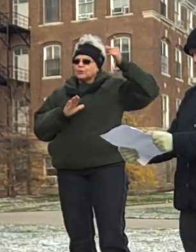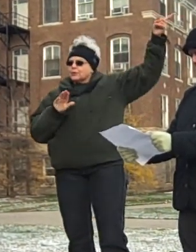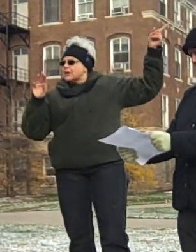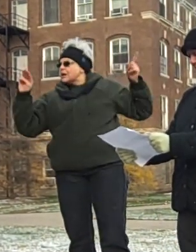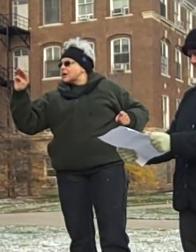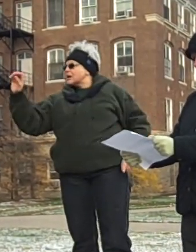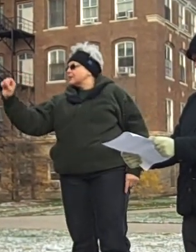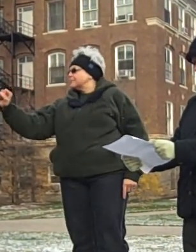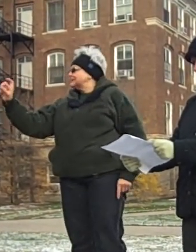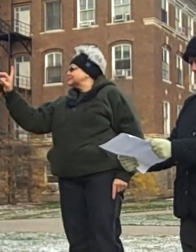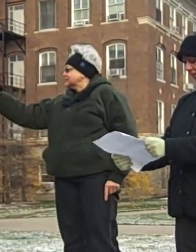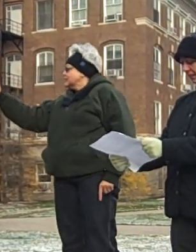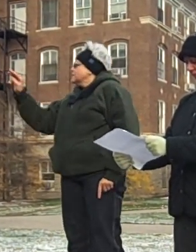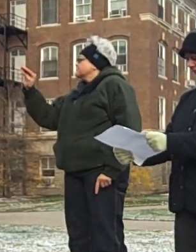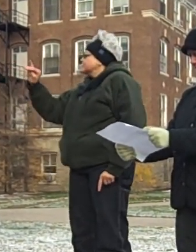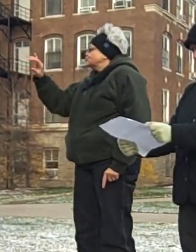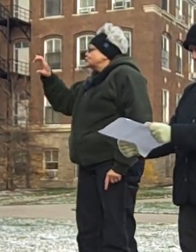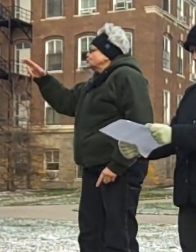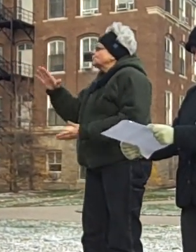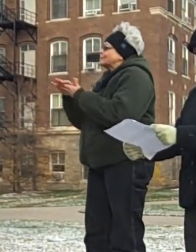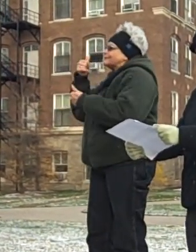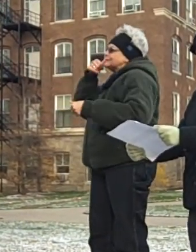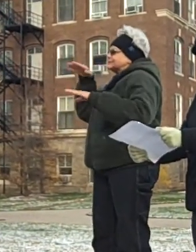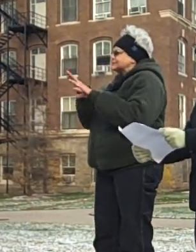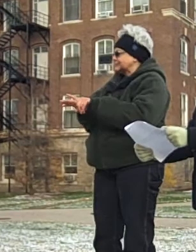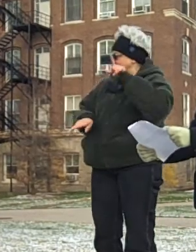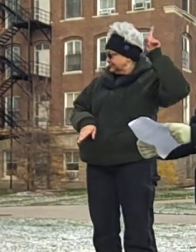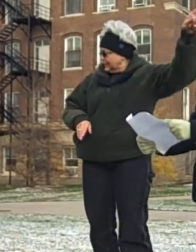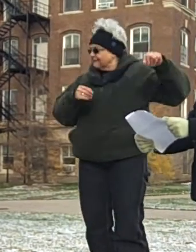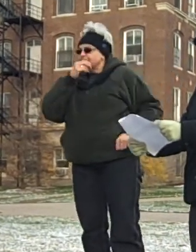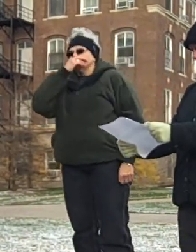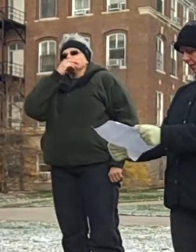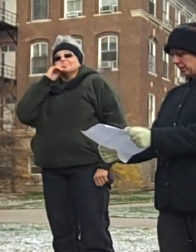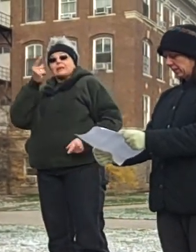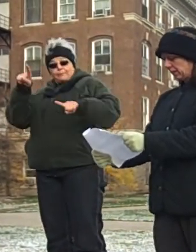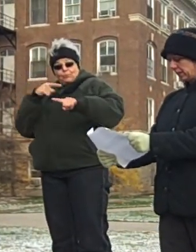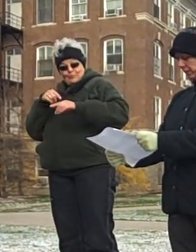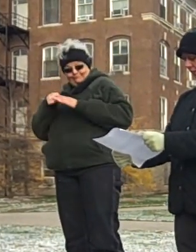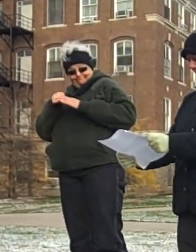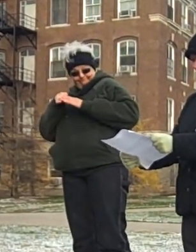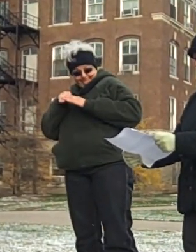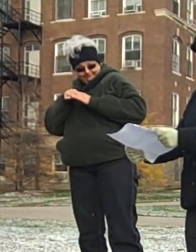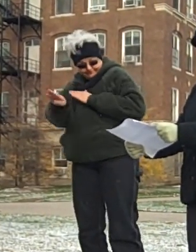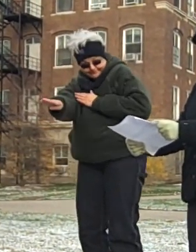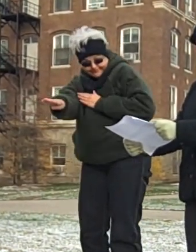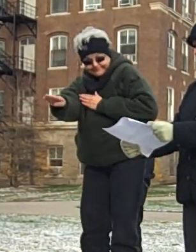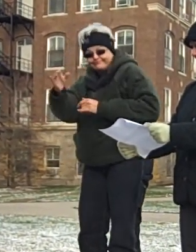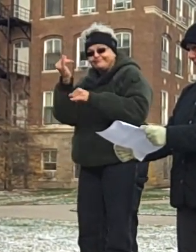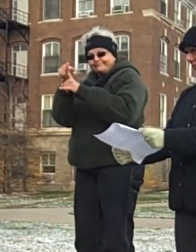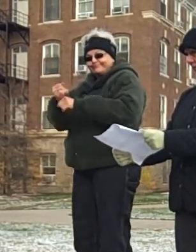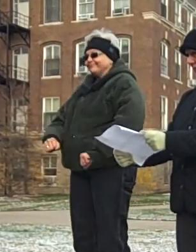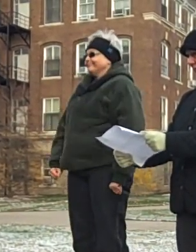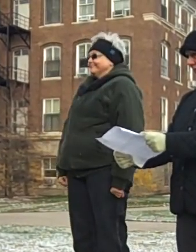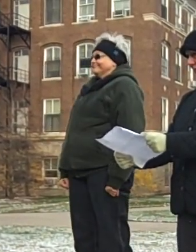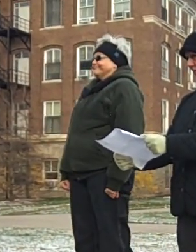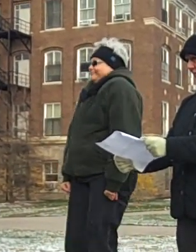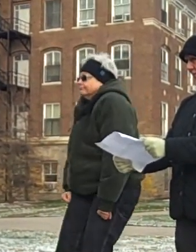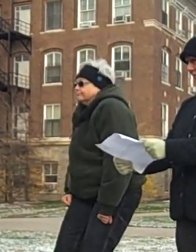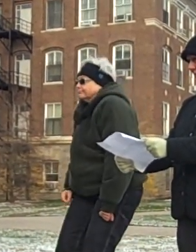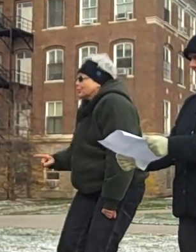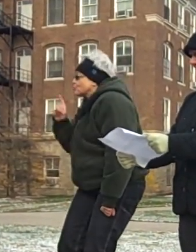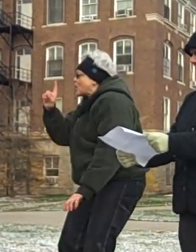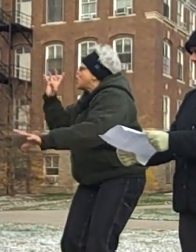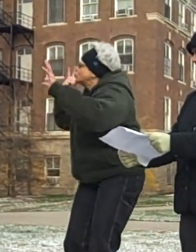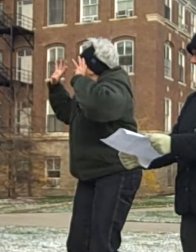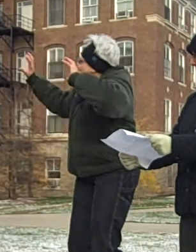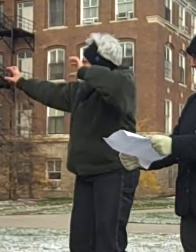go easily. And I went to the Michigan School for the Deaf because my parents won. When I went